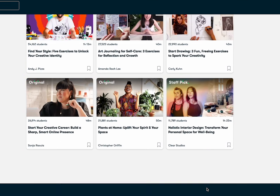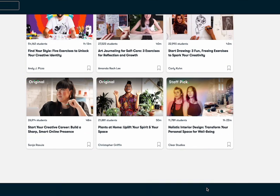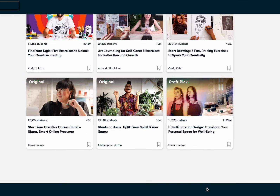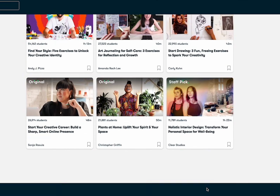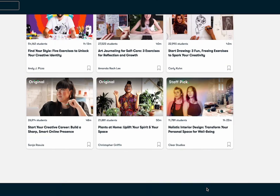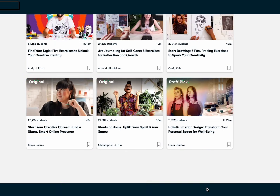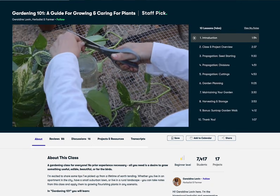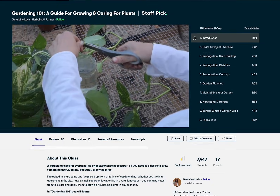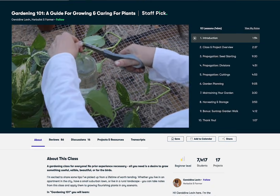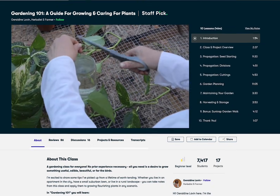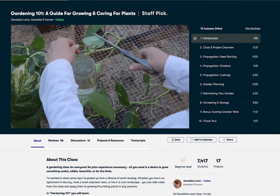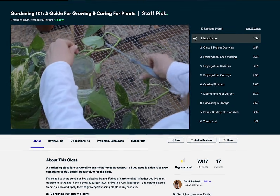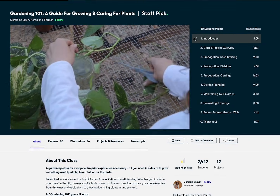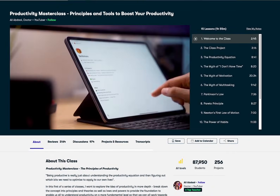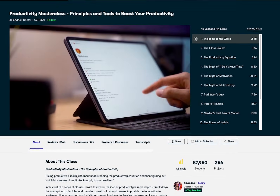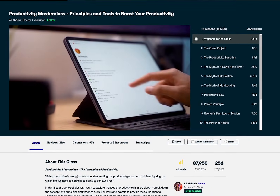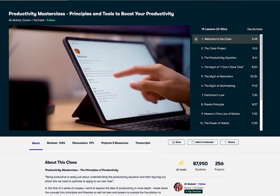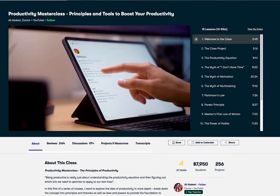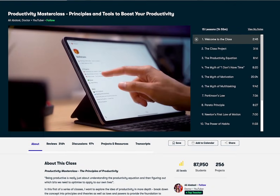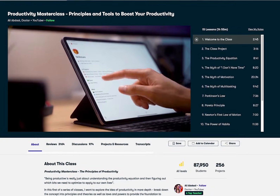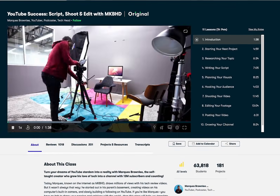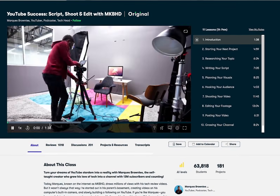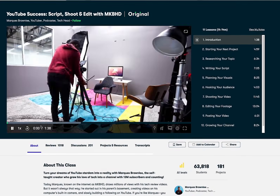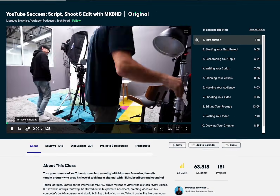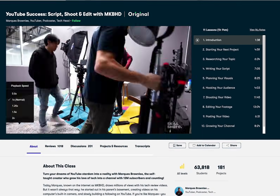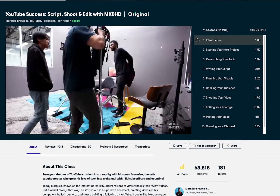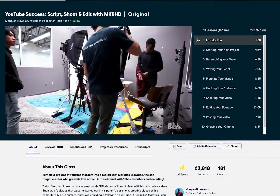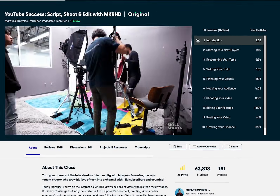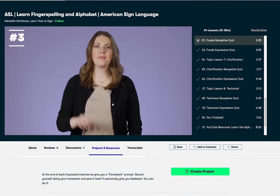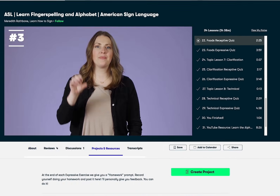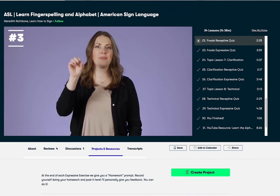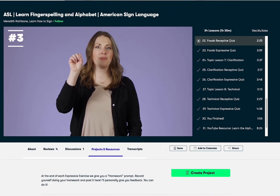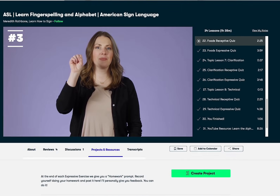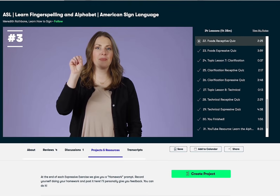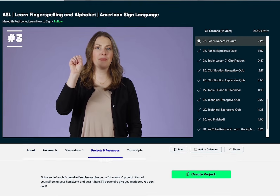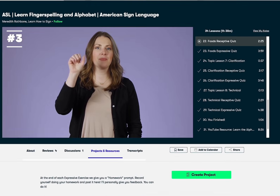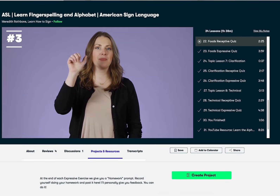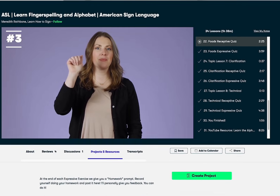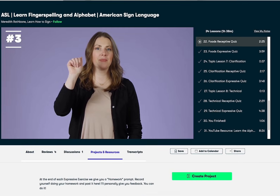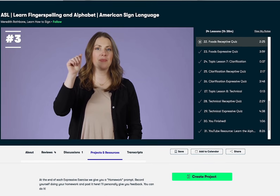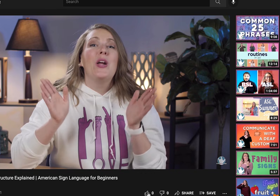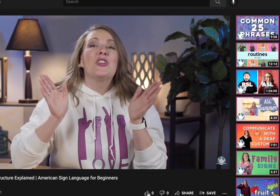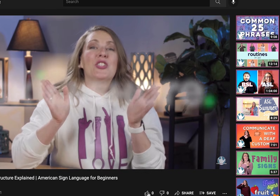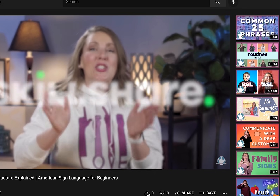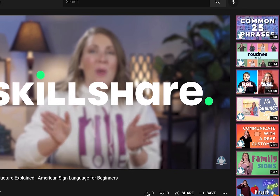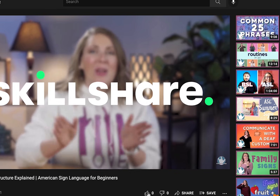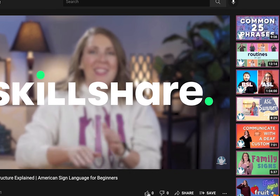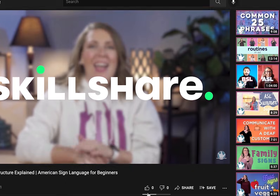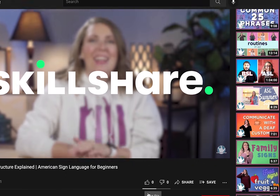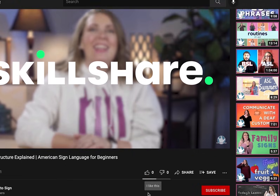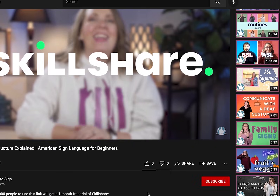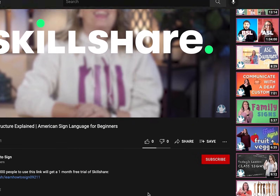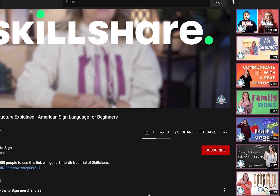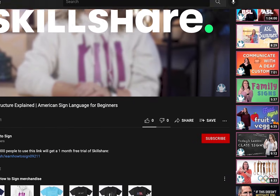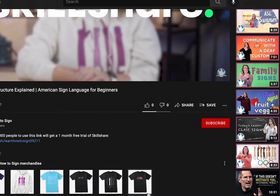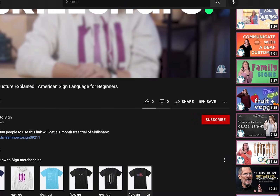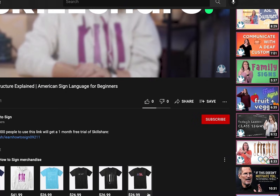fine arts, design, photography, crafts, and of course, sign language. The first 1,000 people to use the link